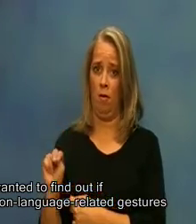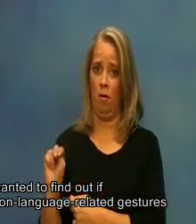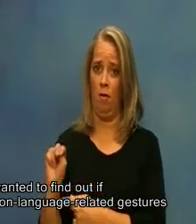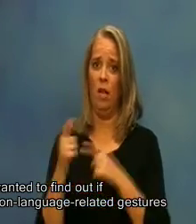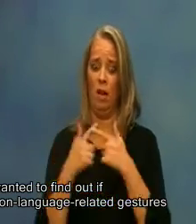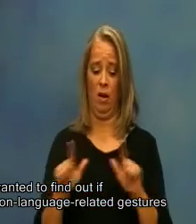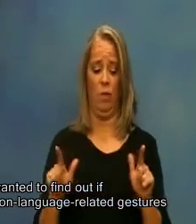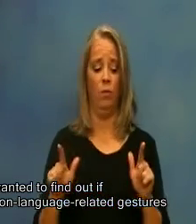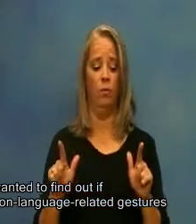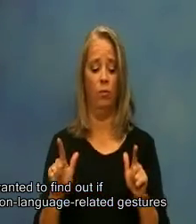gestures